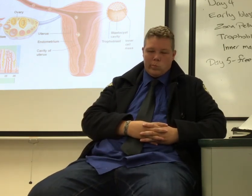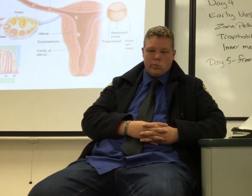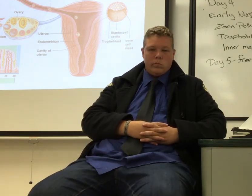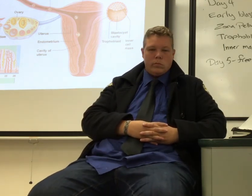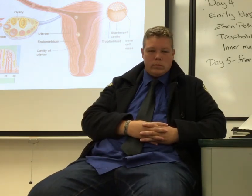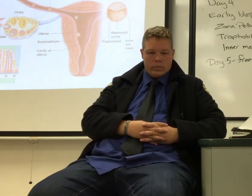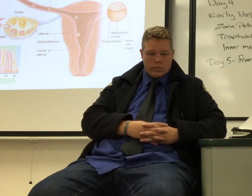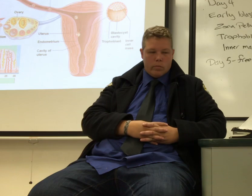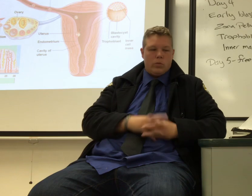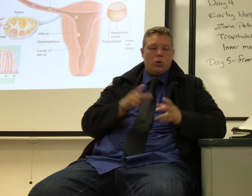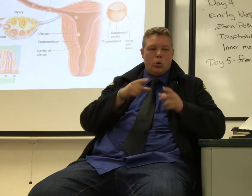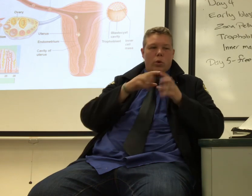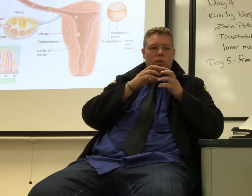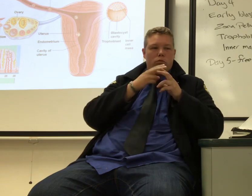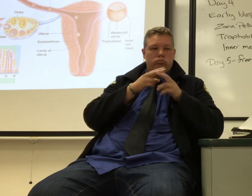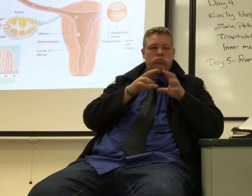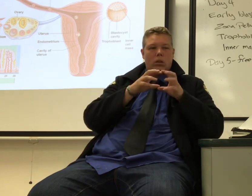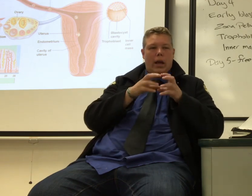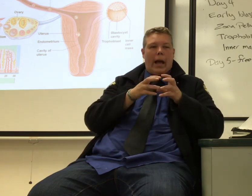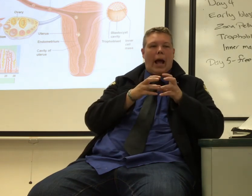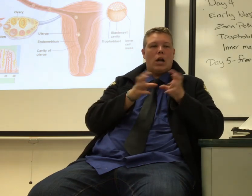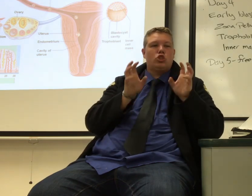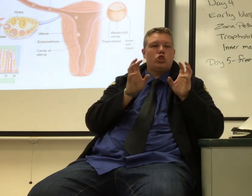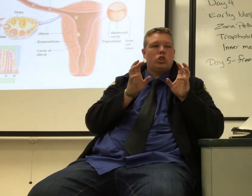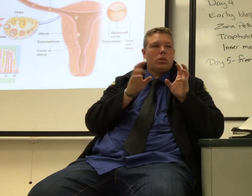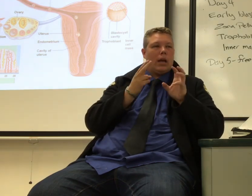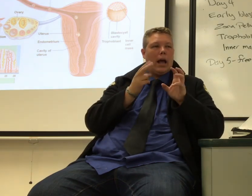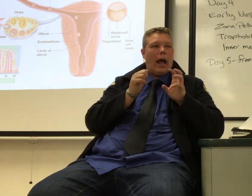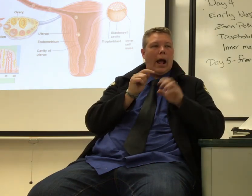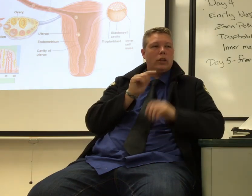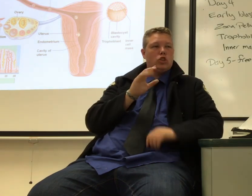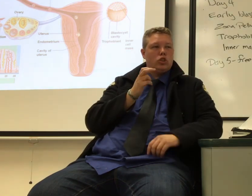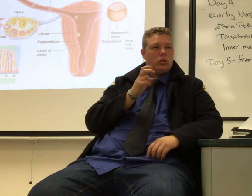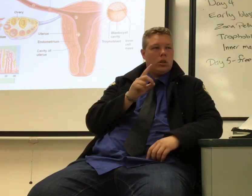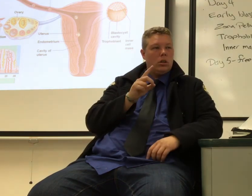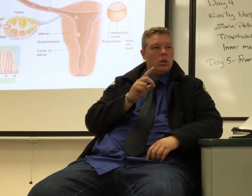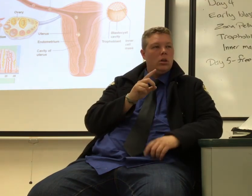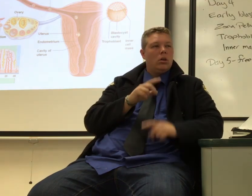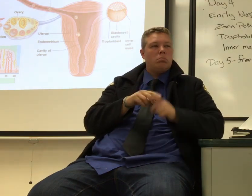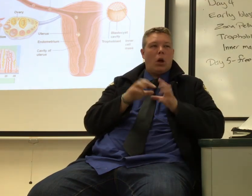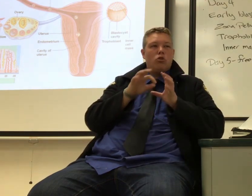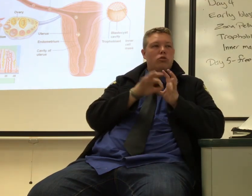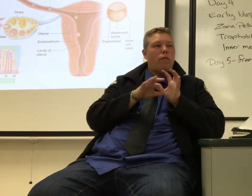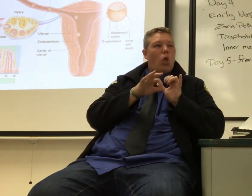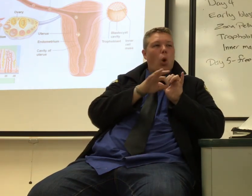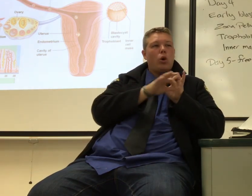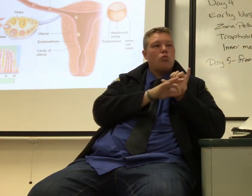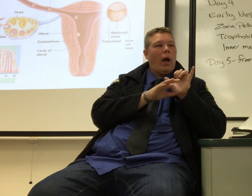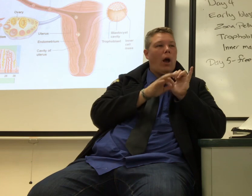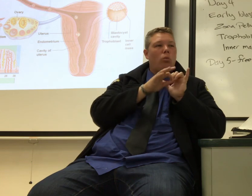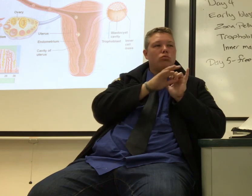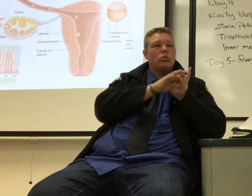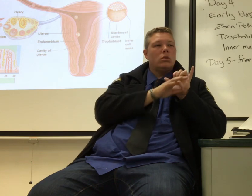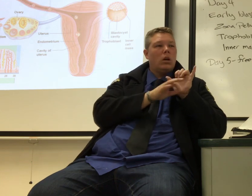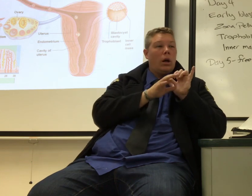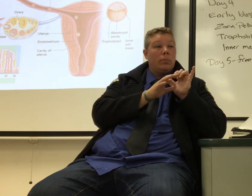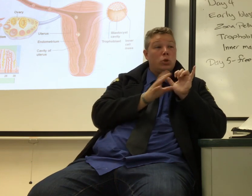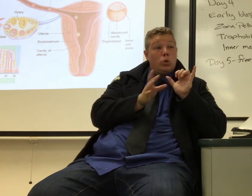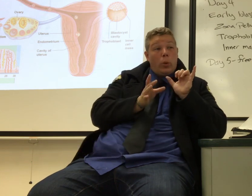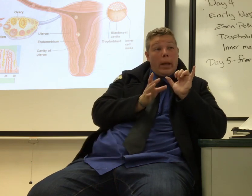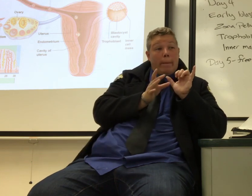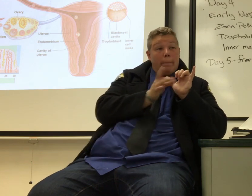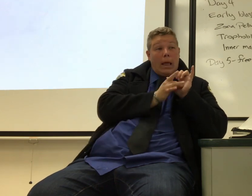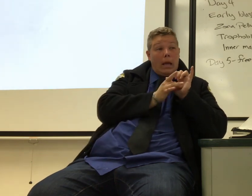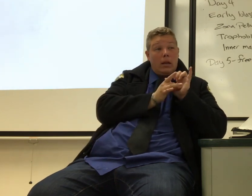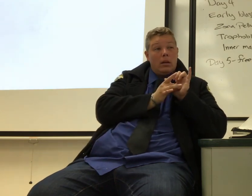You've hatched, you're just free-floating in the uterine cavity. But what's gotta happen for you to implant is you gotta stick